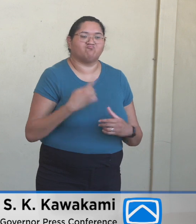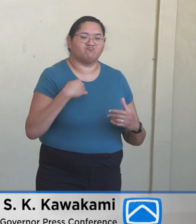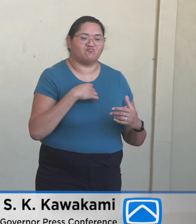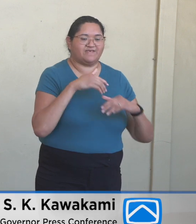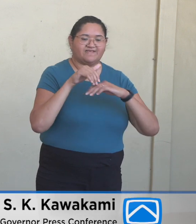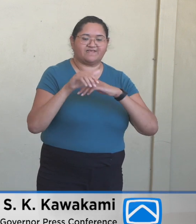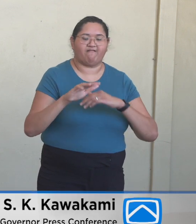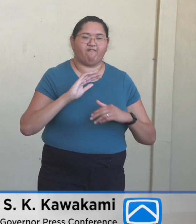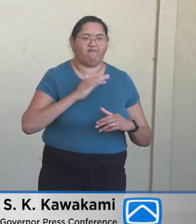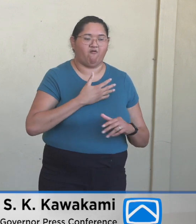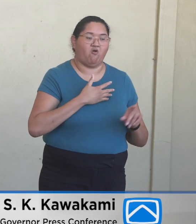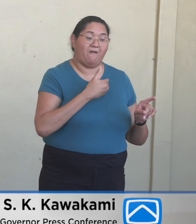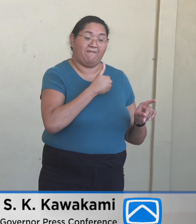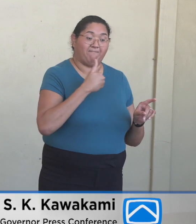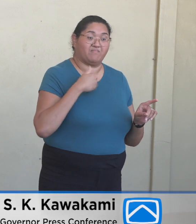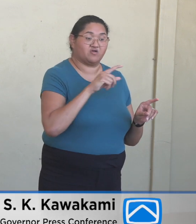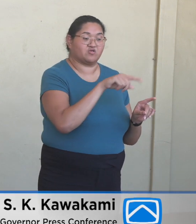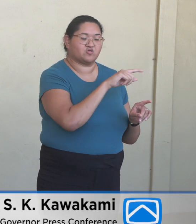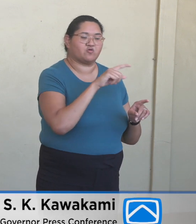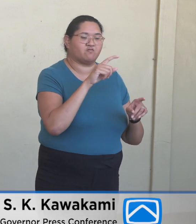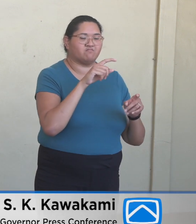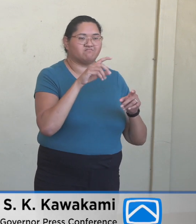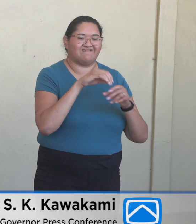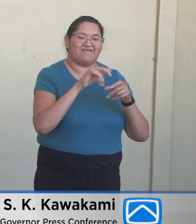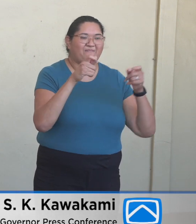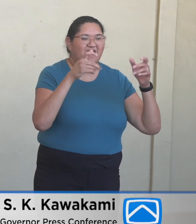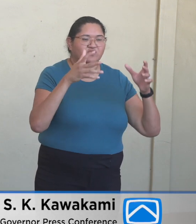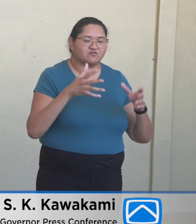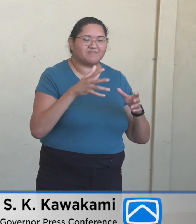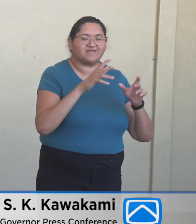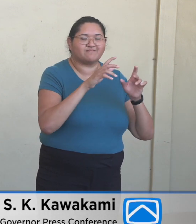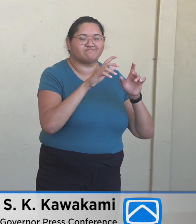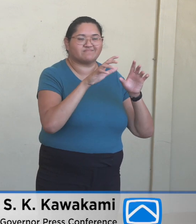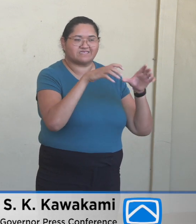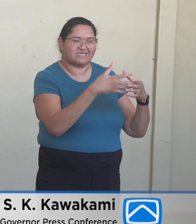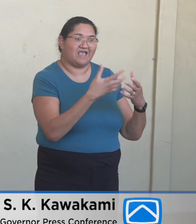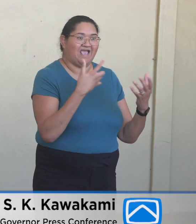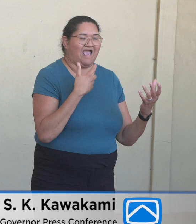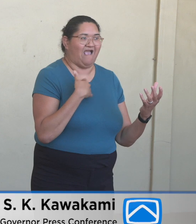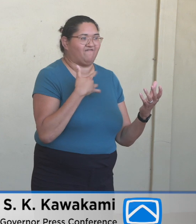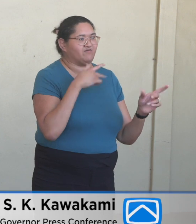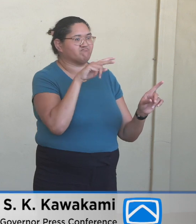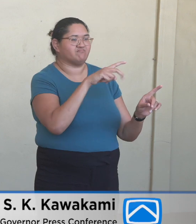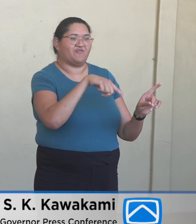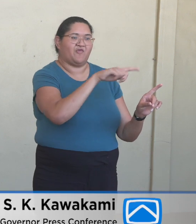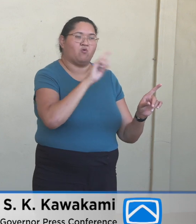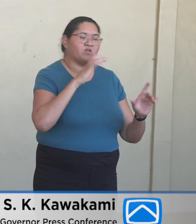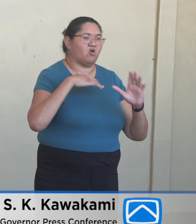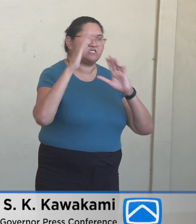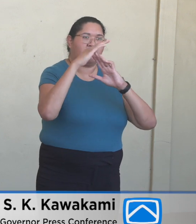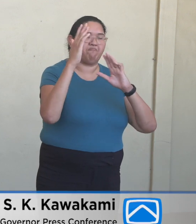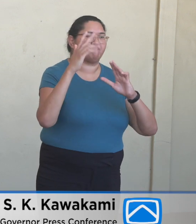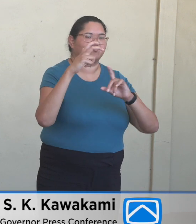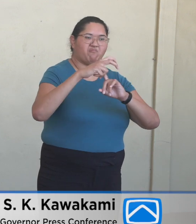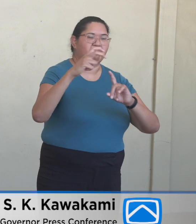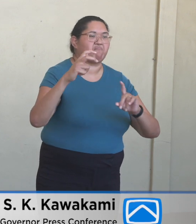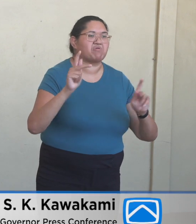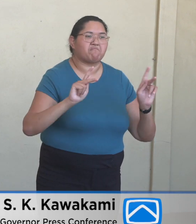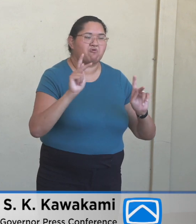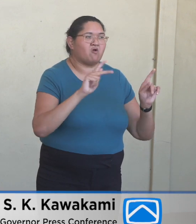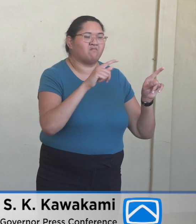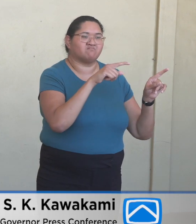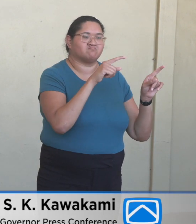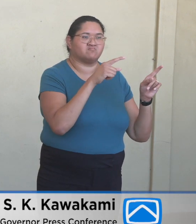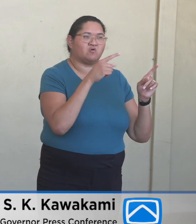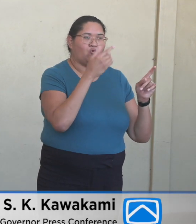sent our core members of our incident management team, some of the guys that I would consider our top guns when